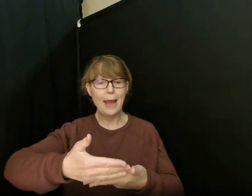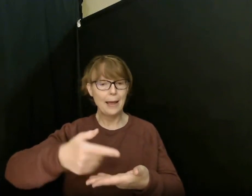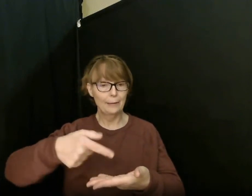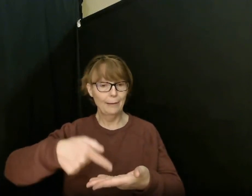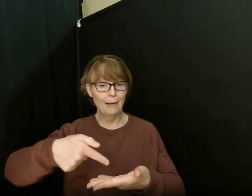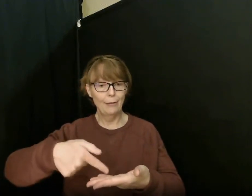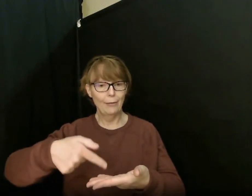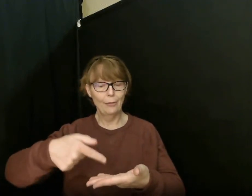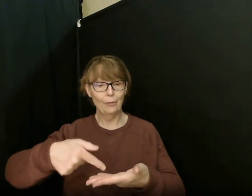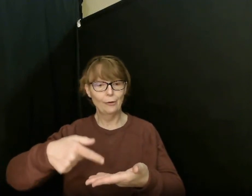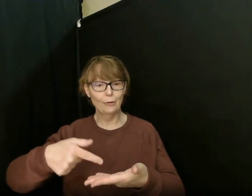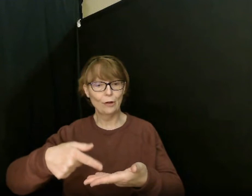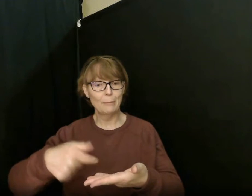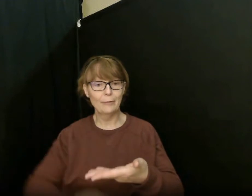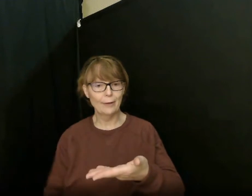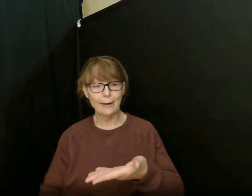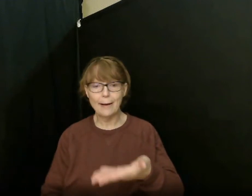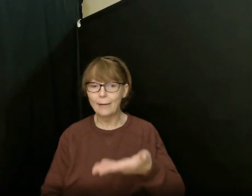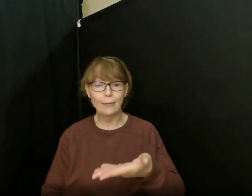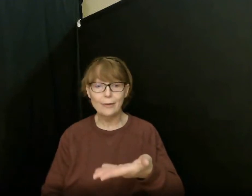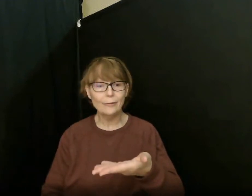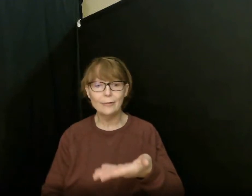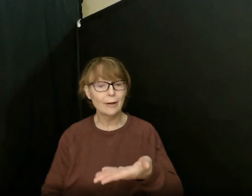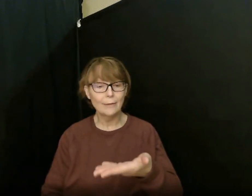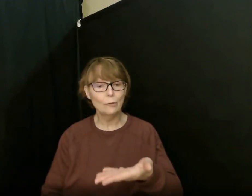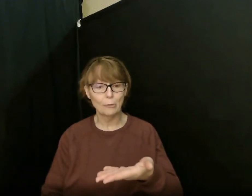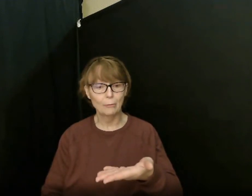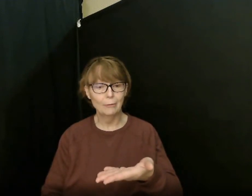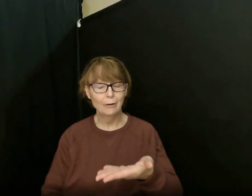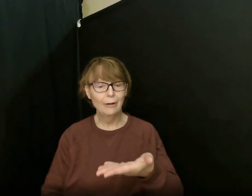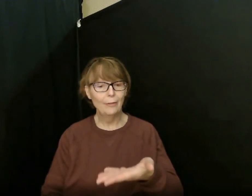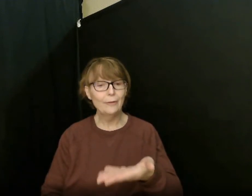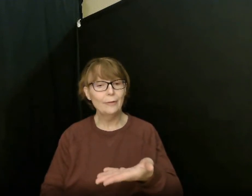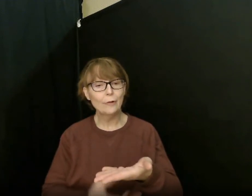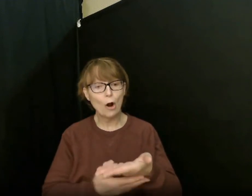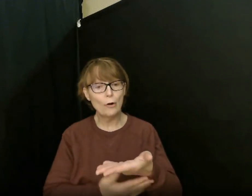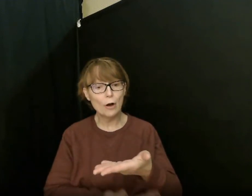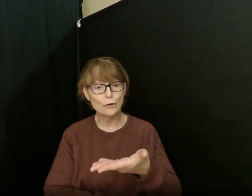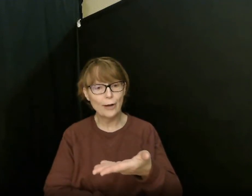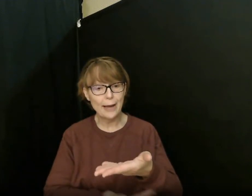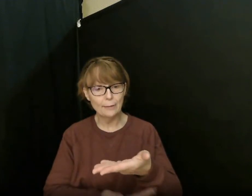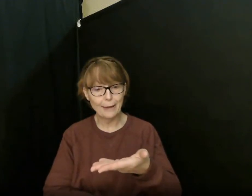and the gentleman said, "This is not comfortable. This is hard on your hand back